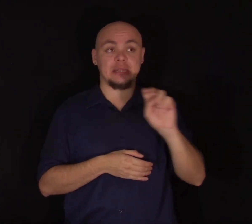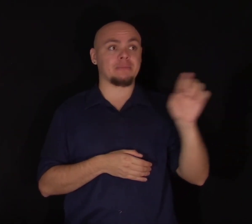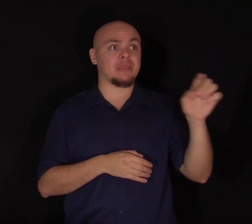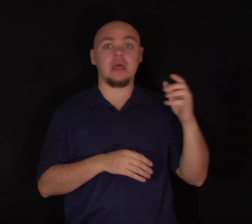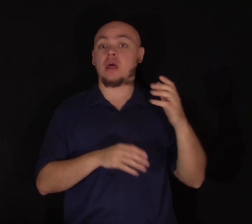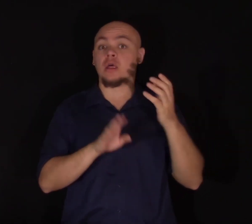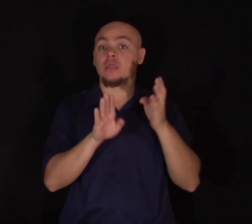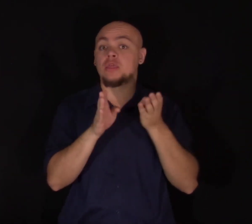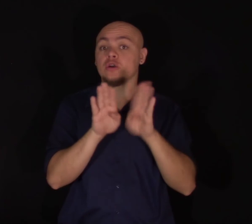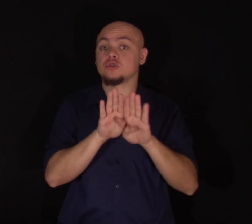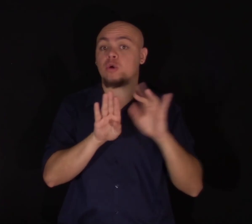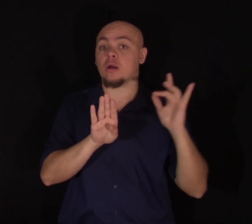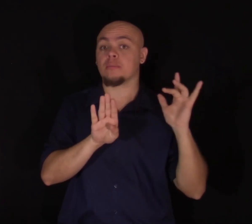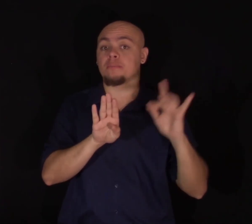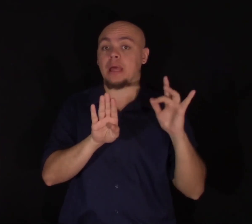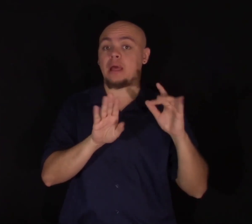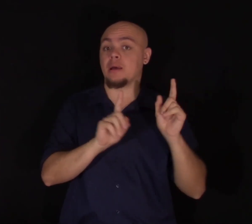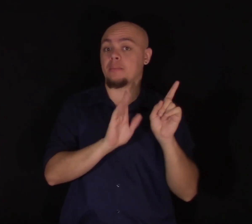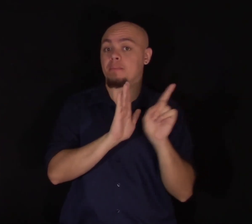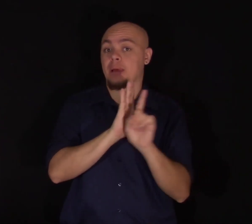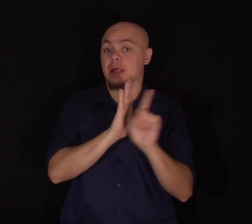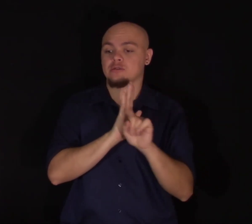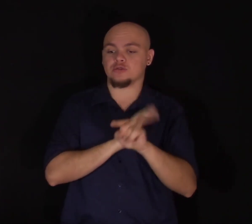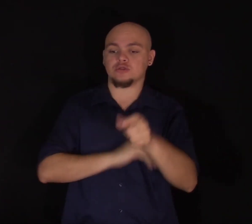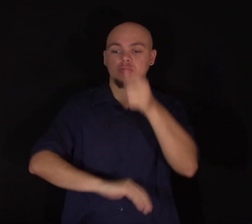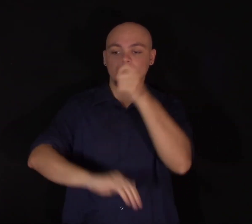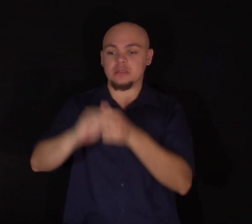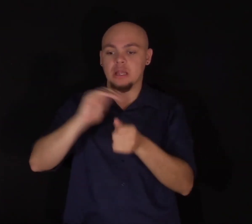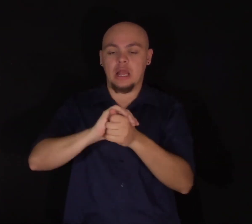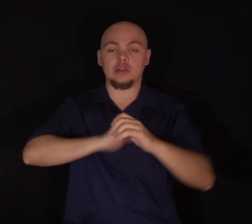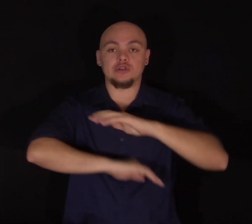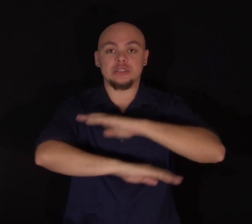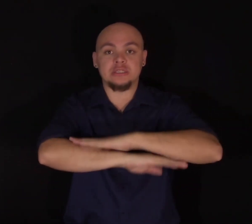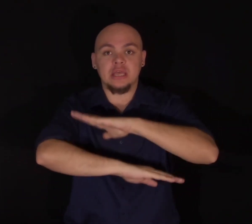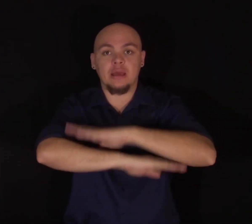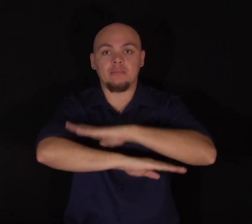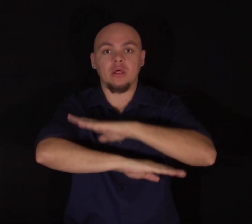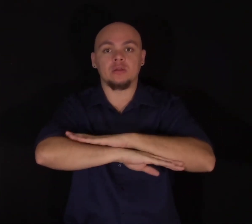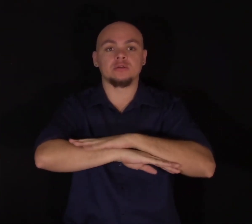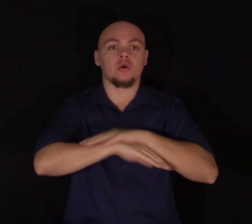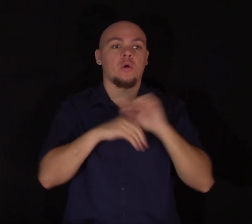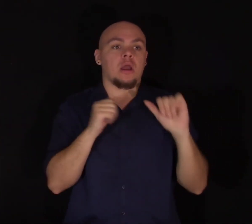ringing would send her diving under tables or hiding behind chairs.